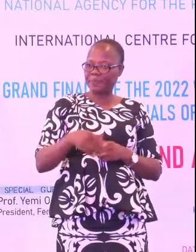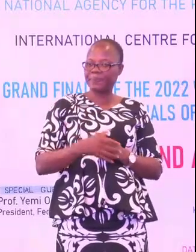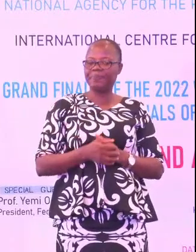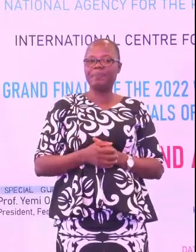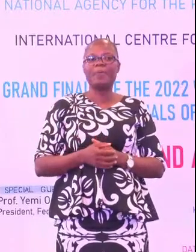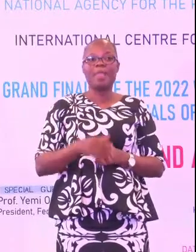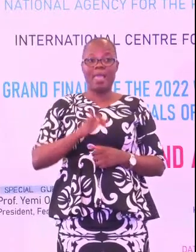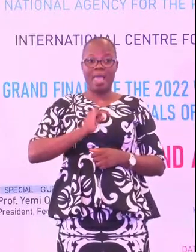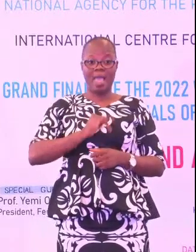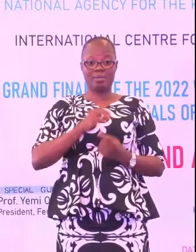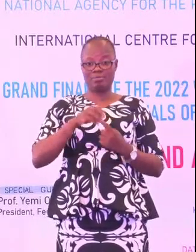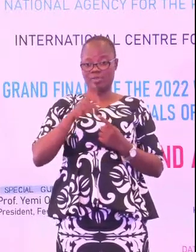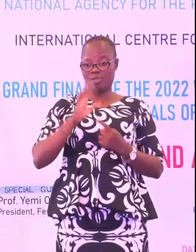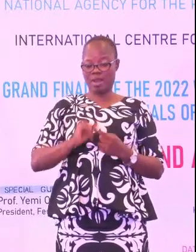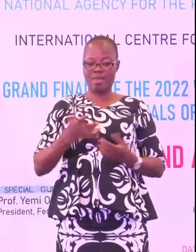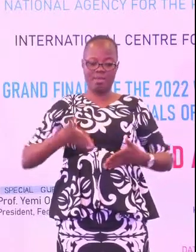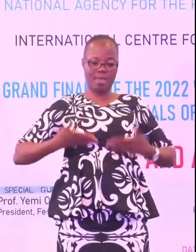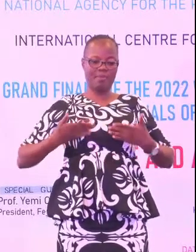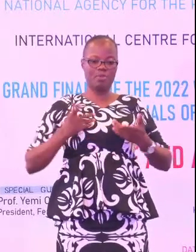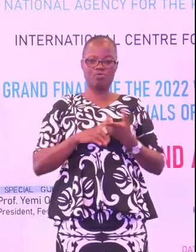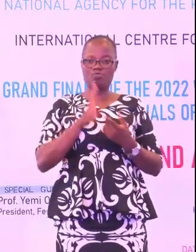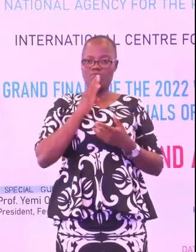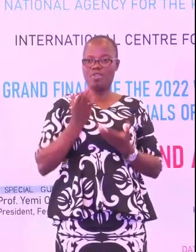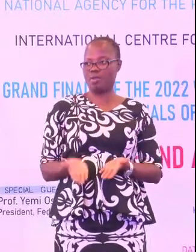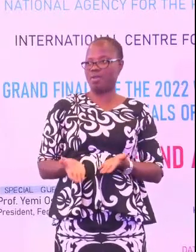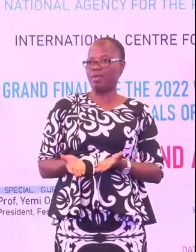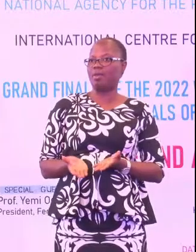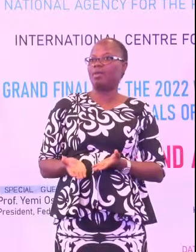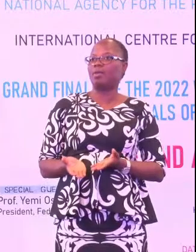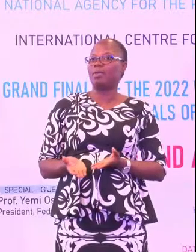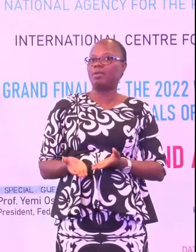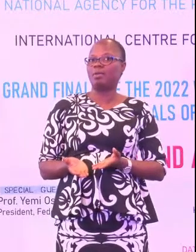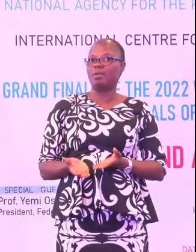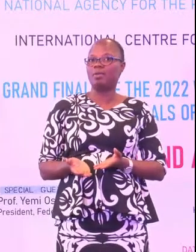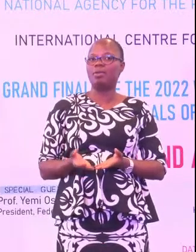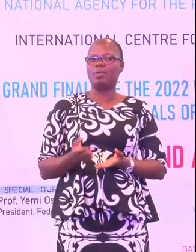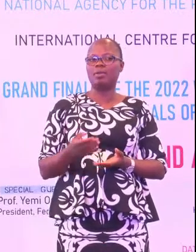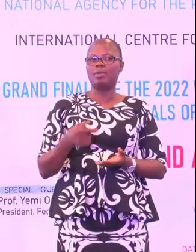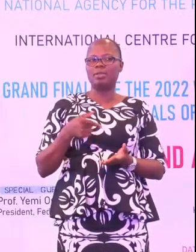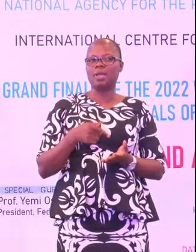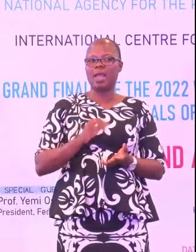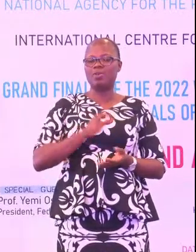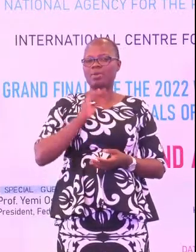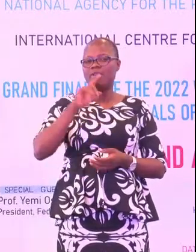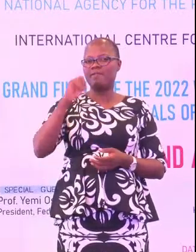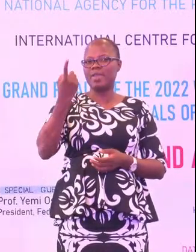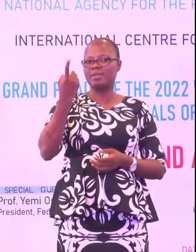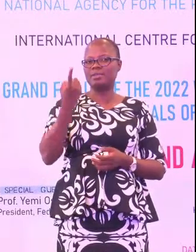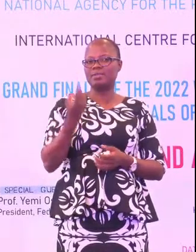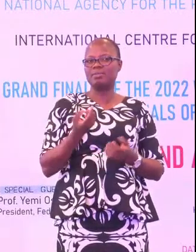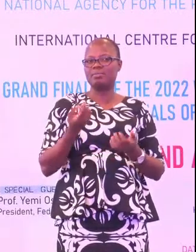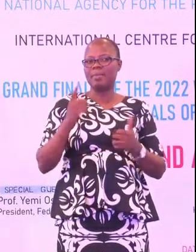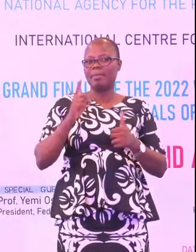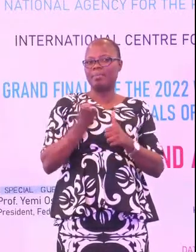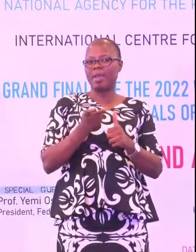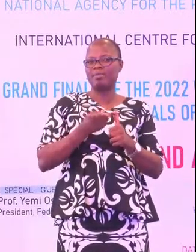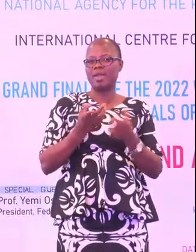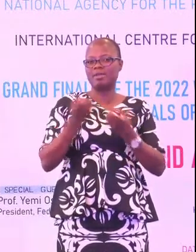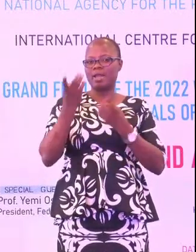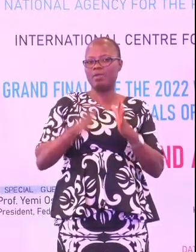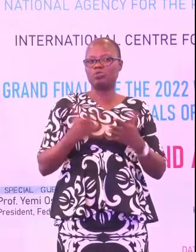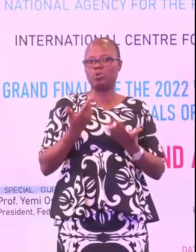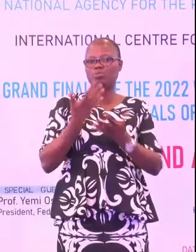I'm particularly delighted to be here, having been the first pioneer director of prosecution of